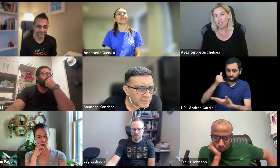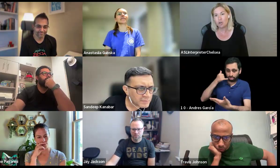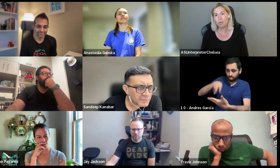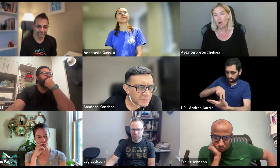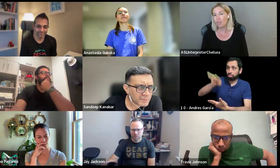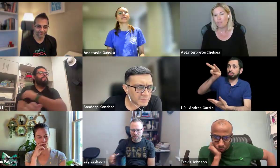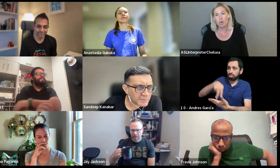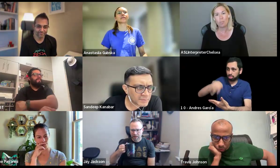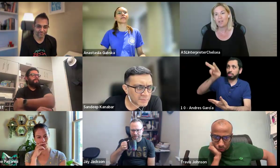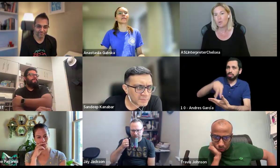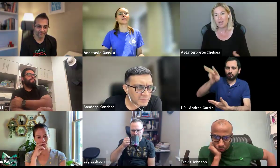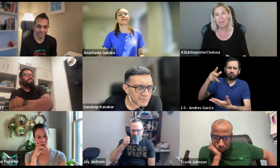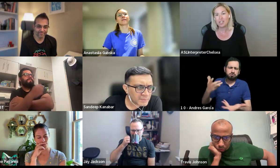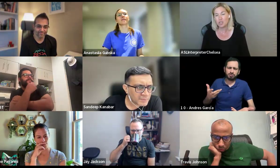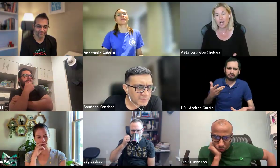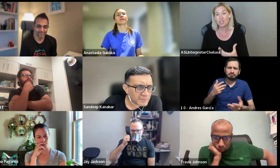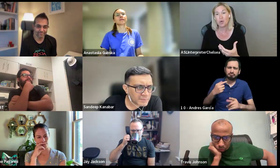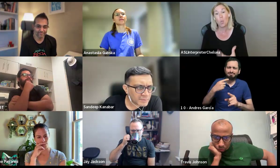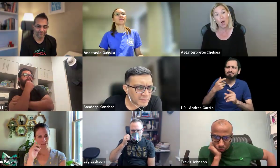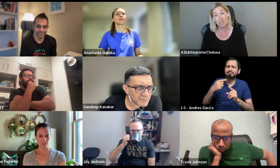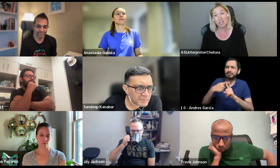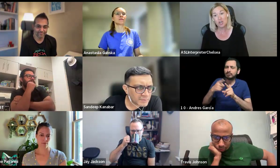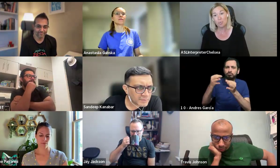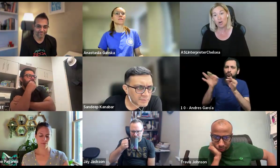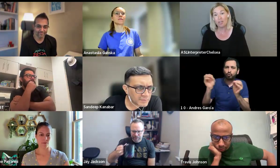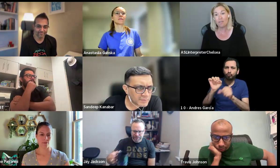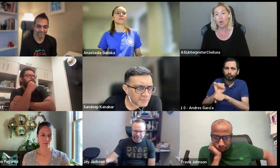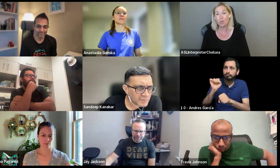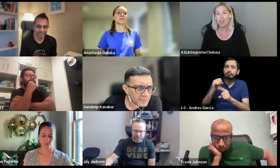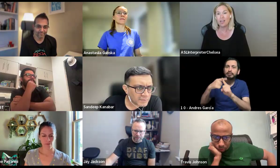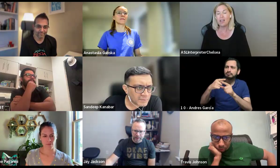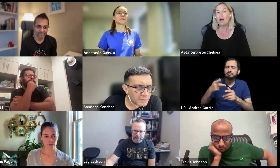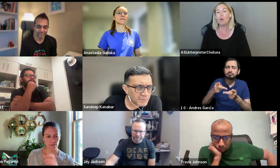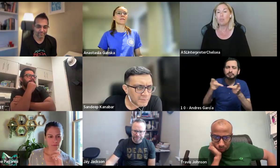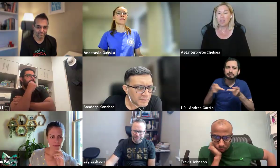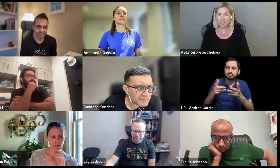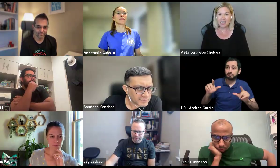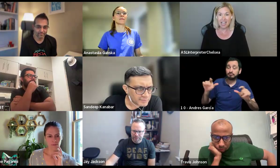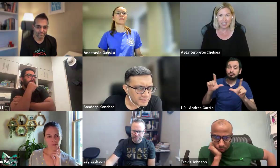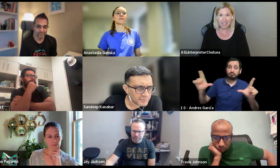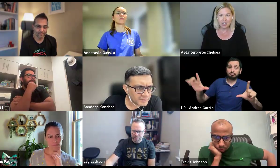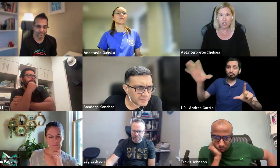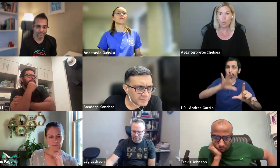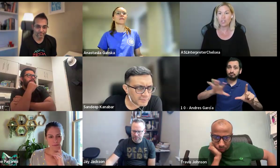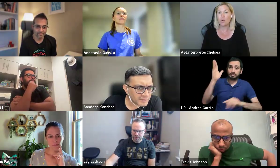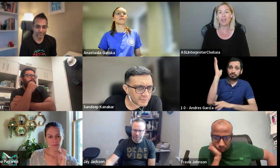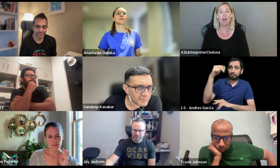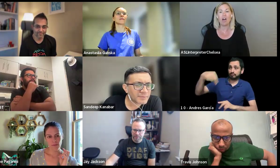an interpreter on the phone. But if you can imagine trying to watch an interpreter on the phone, plus attending to what was going on